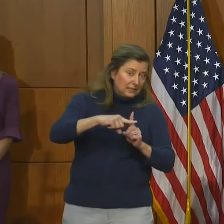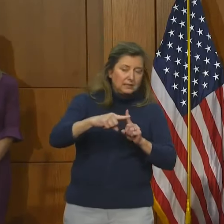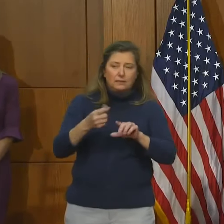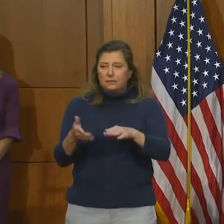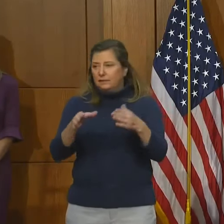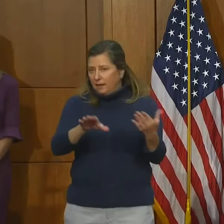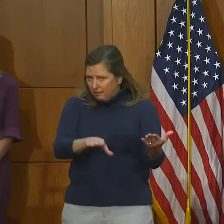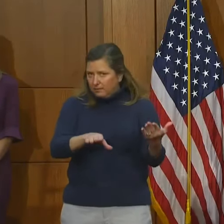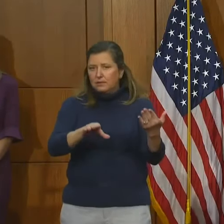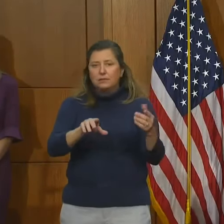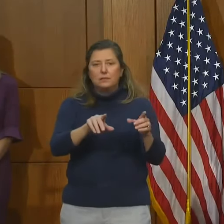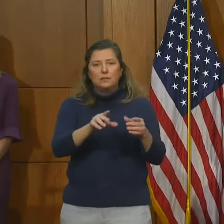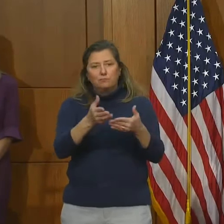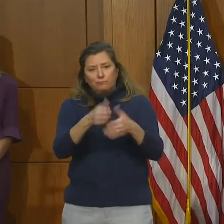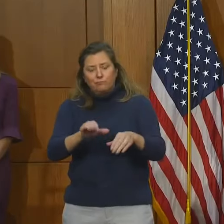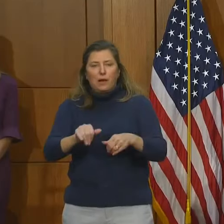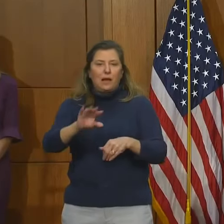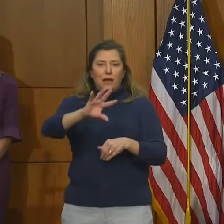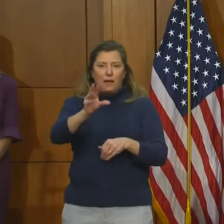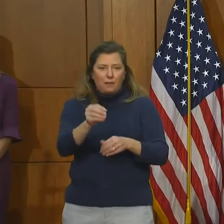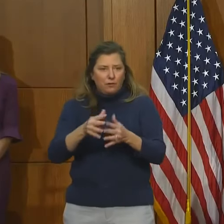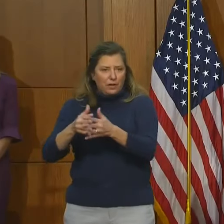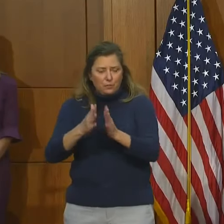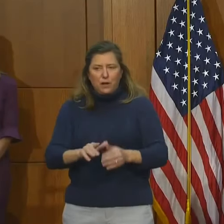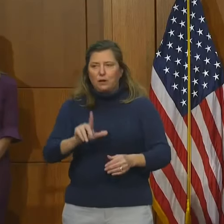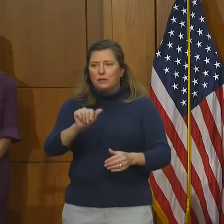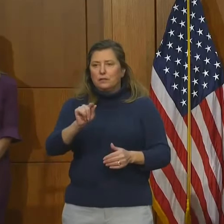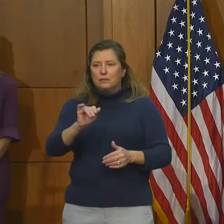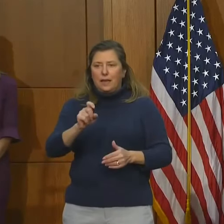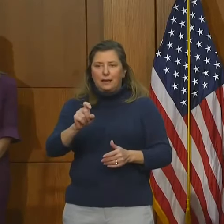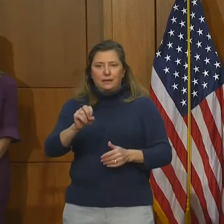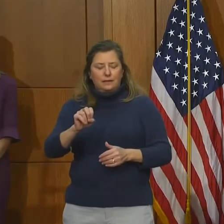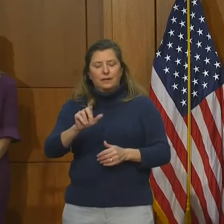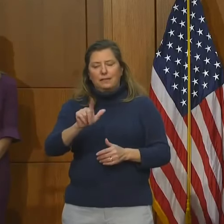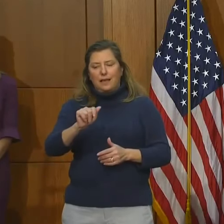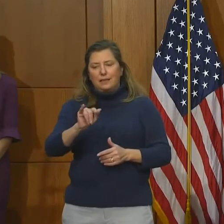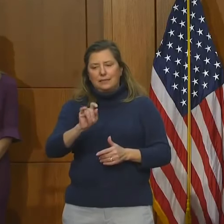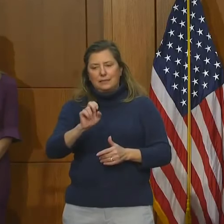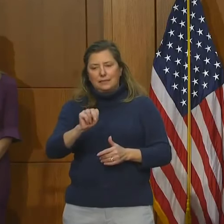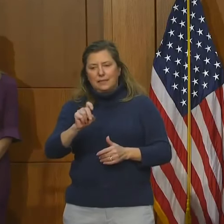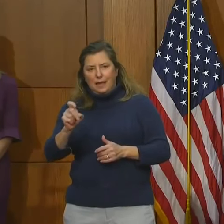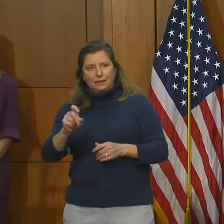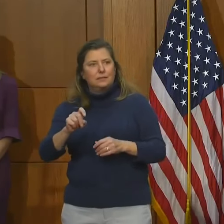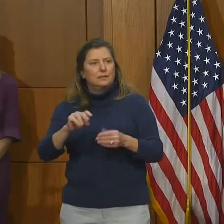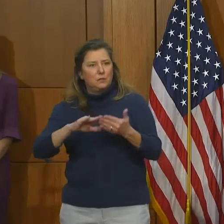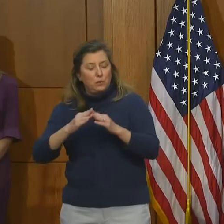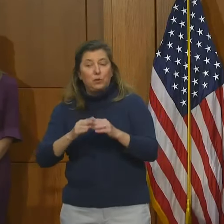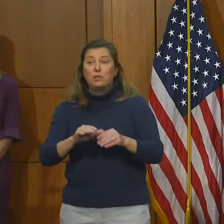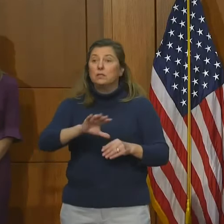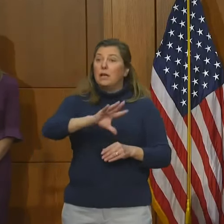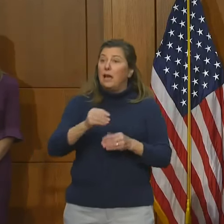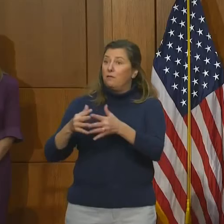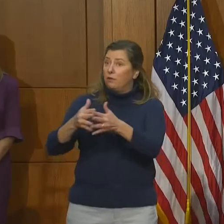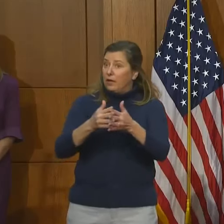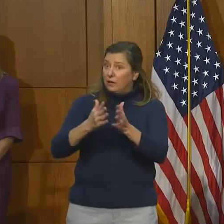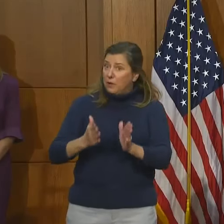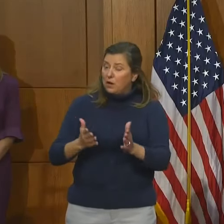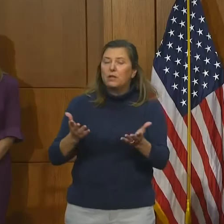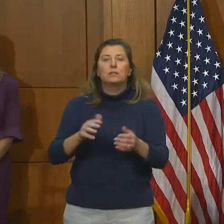in African Americans and Latinx communities. African American cases are